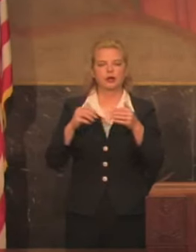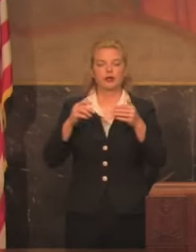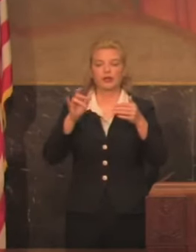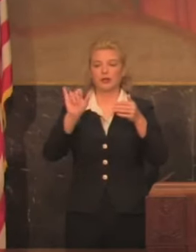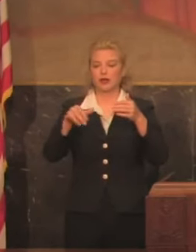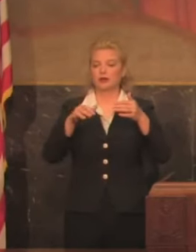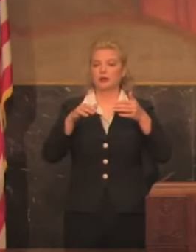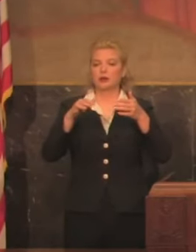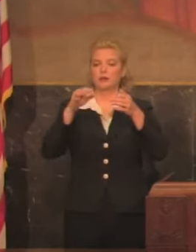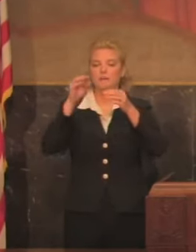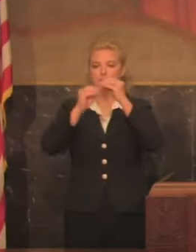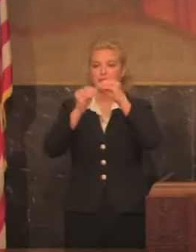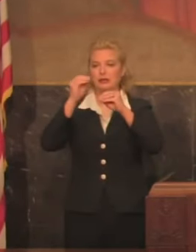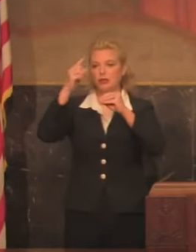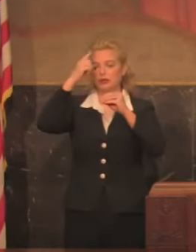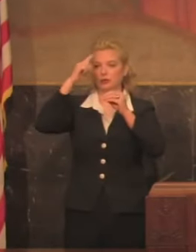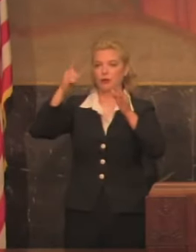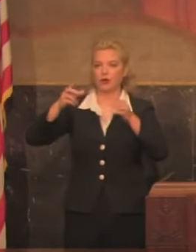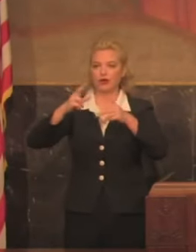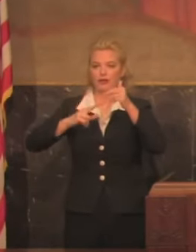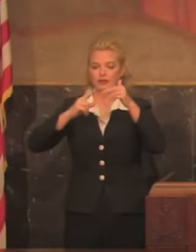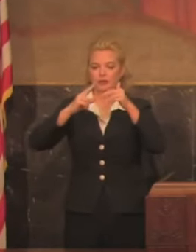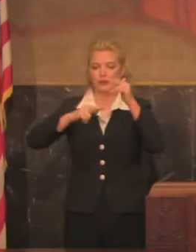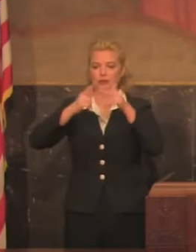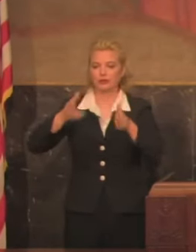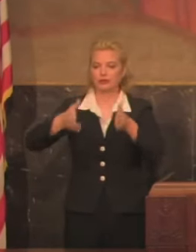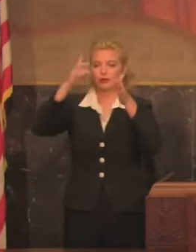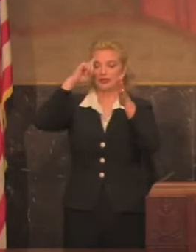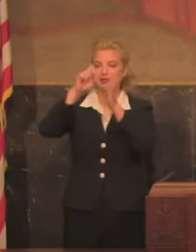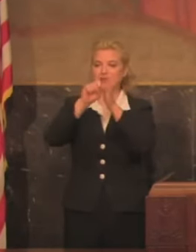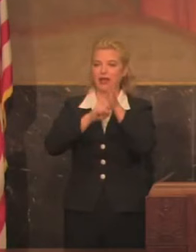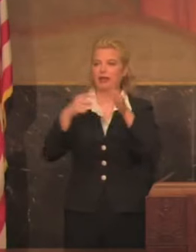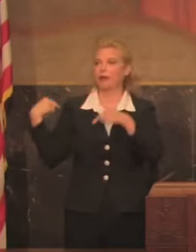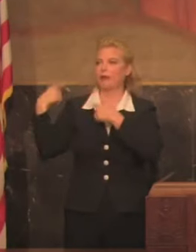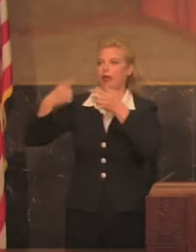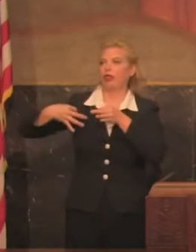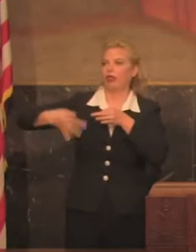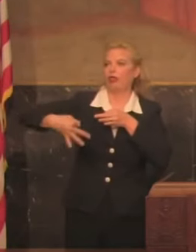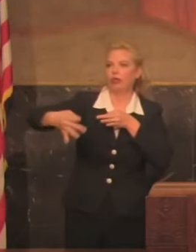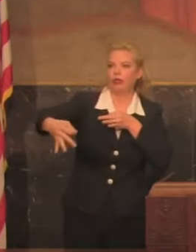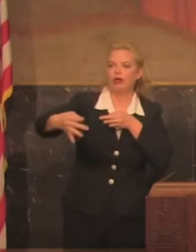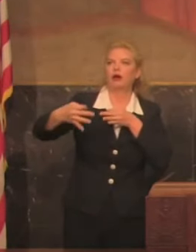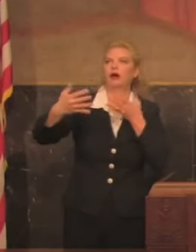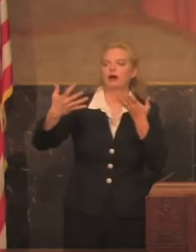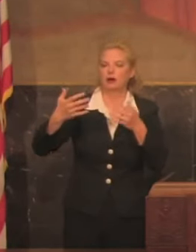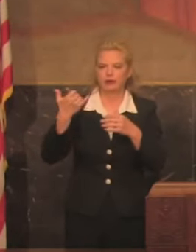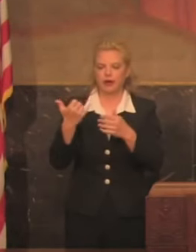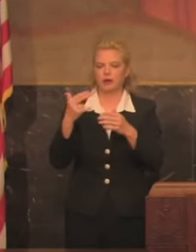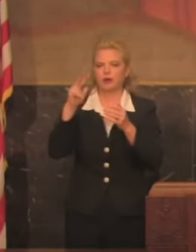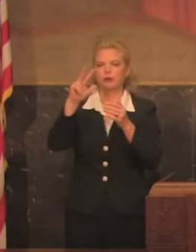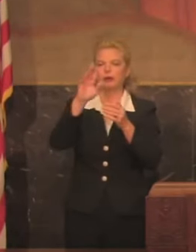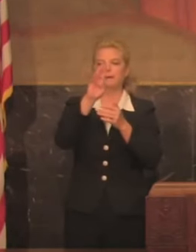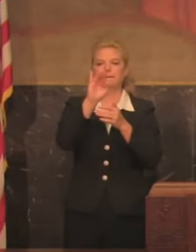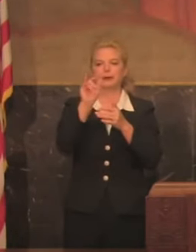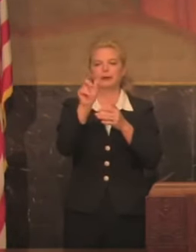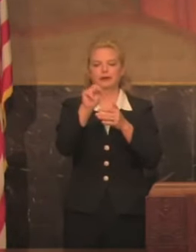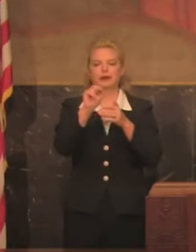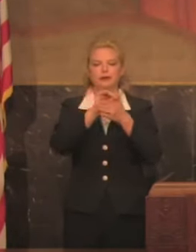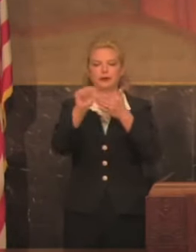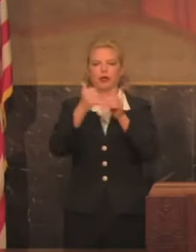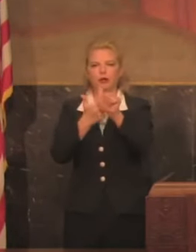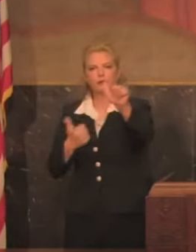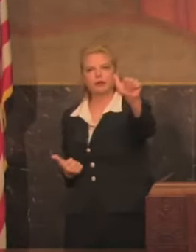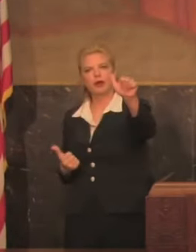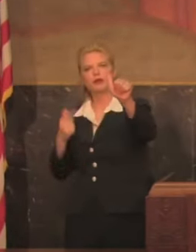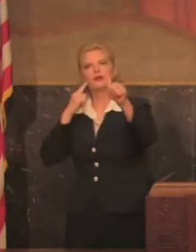university buildings that have been woefully neglected as part of what now constitutes a $3 billion backlog